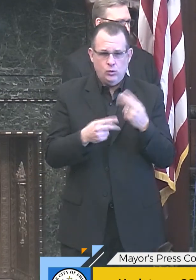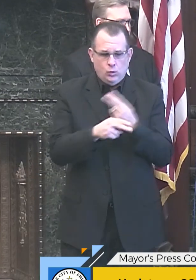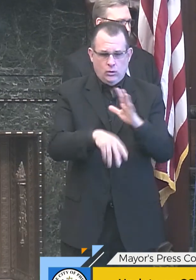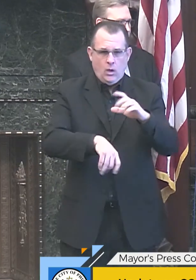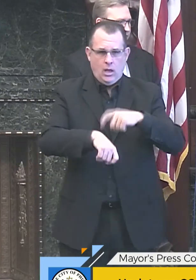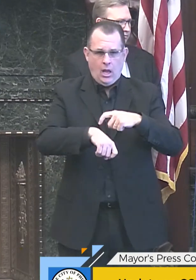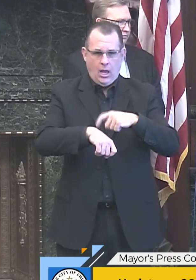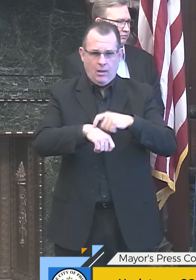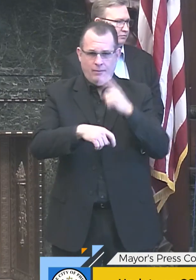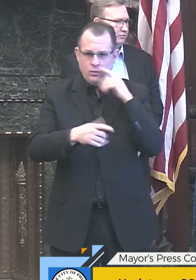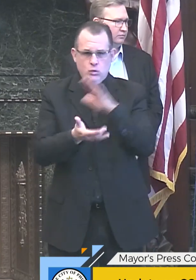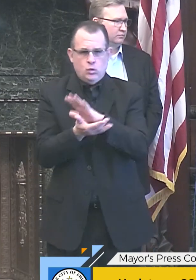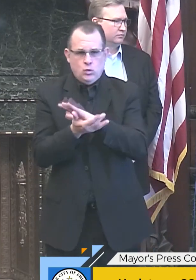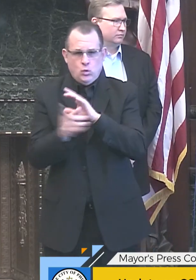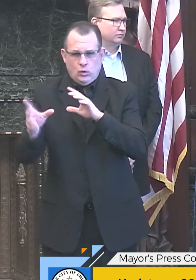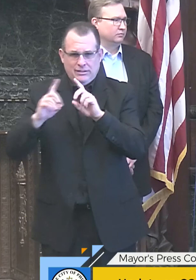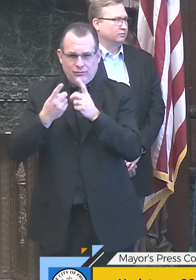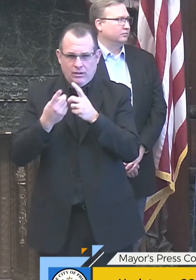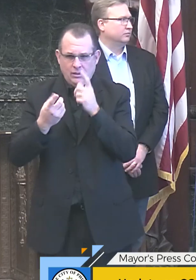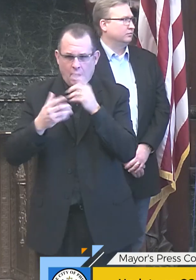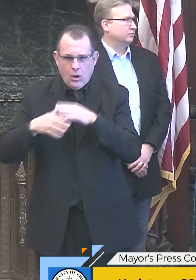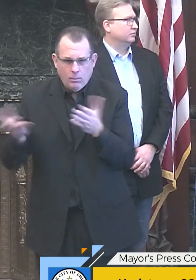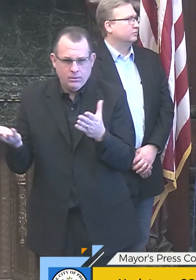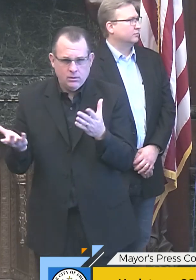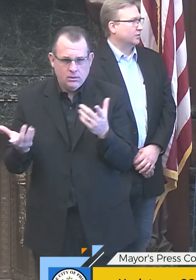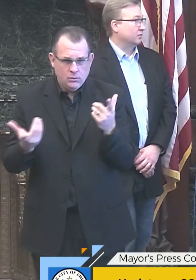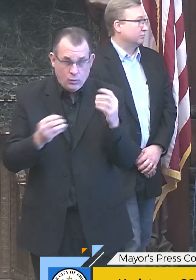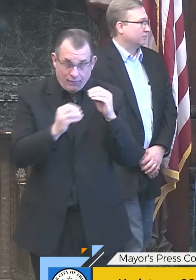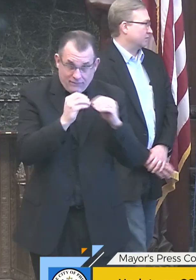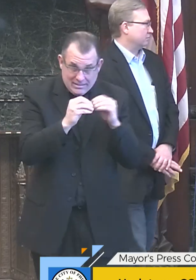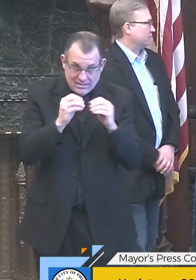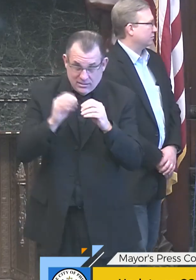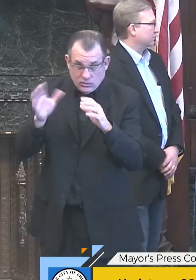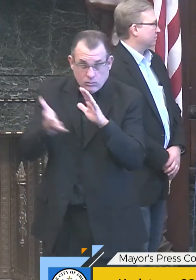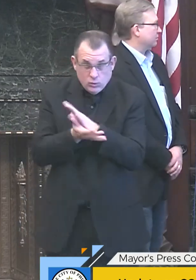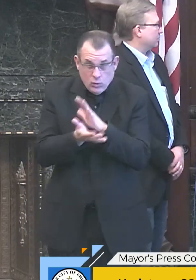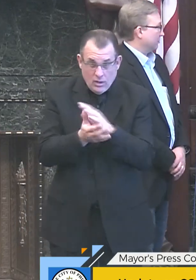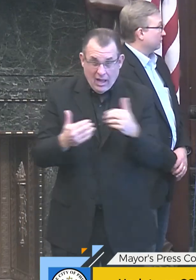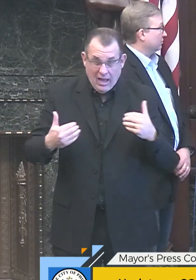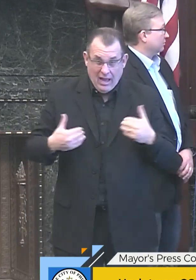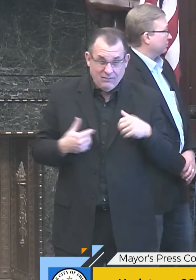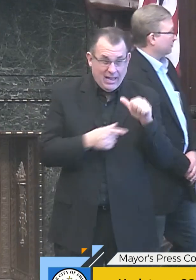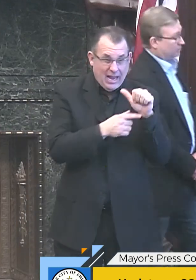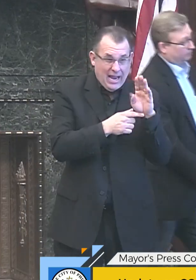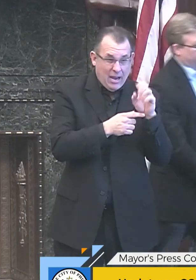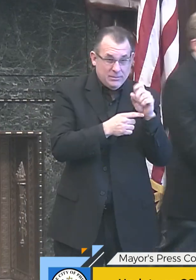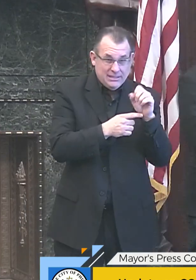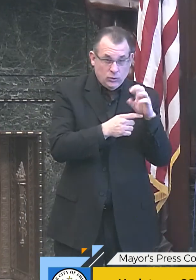not in session to fix some of these schools that have the asbestos and lead in them?